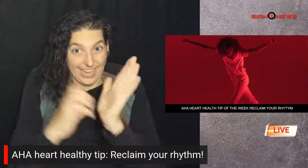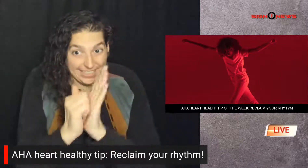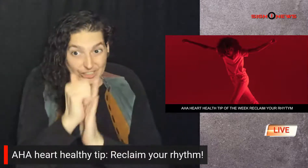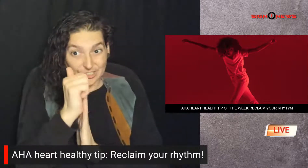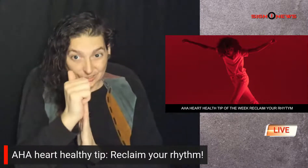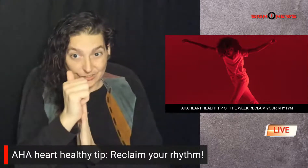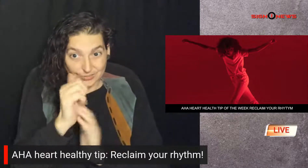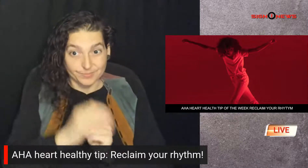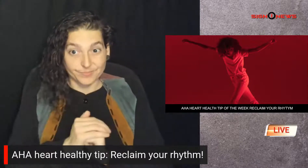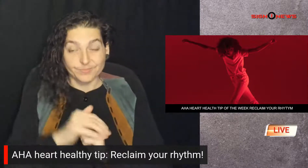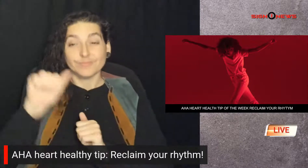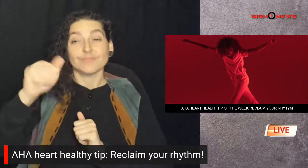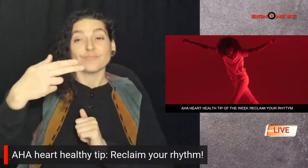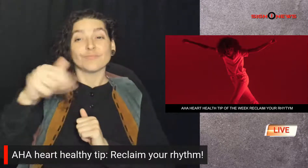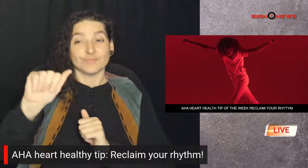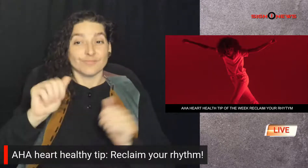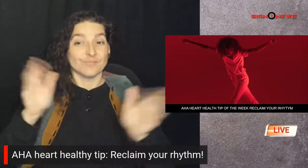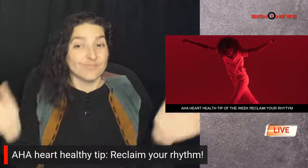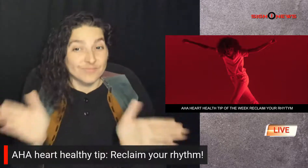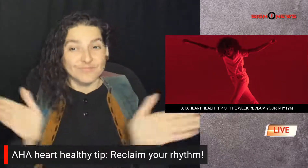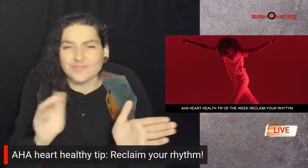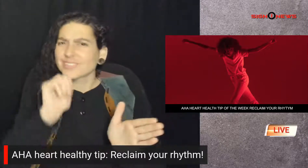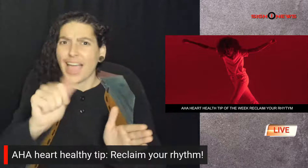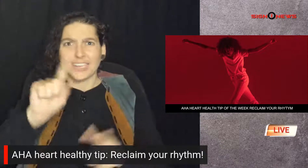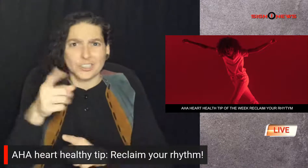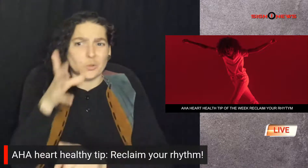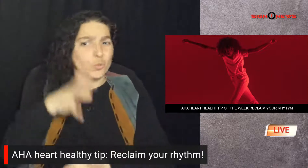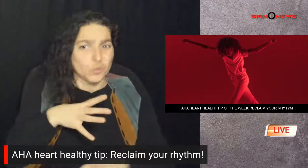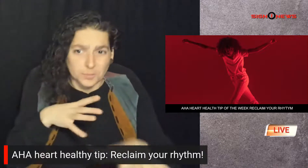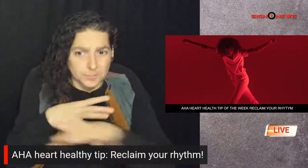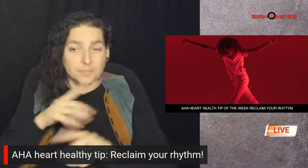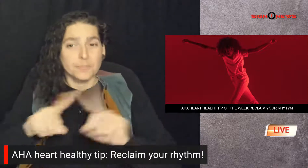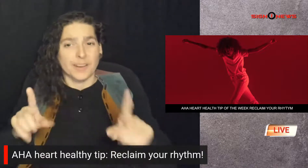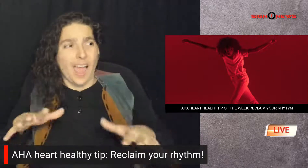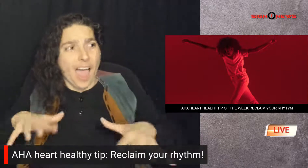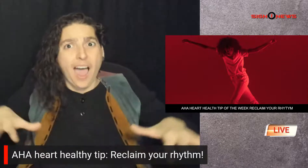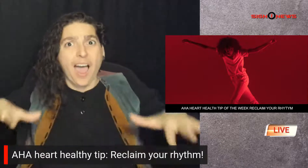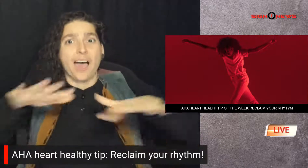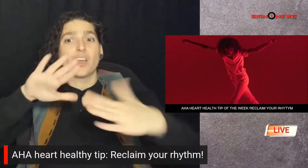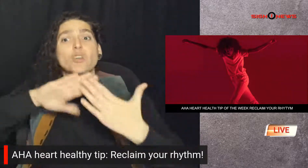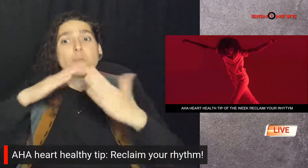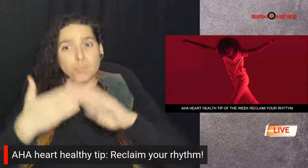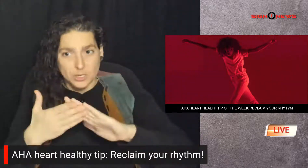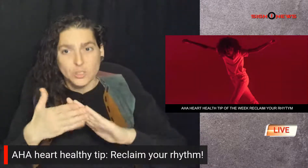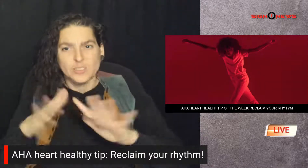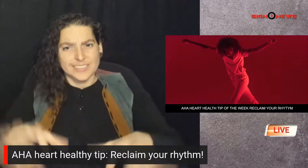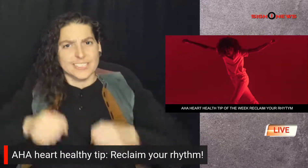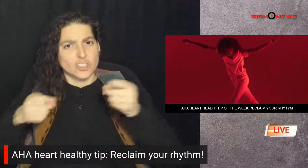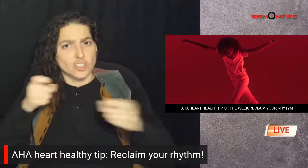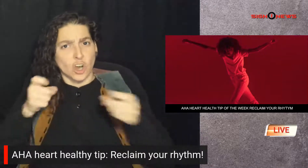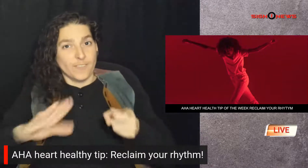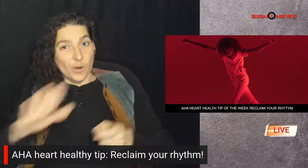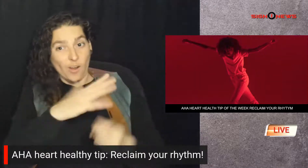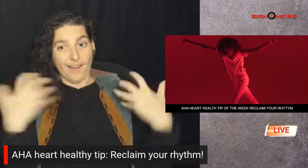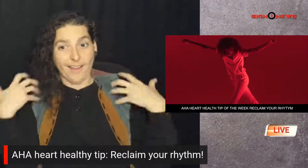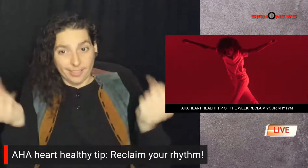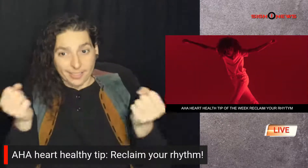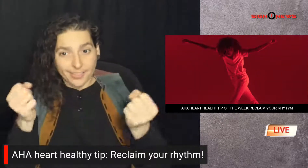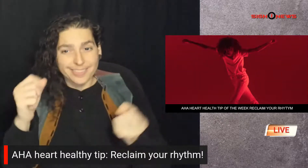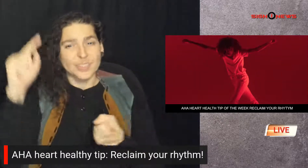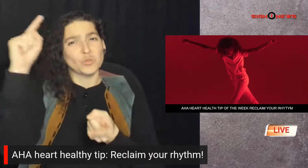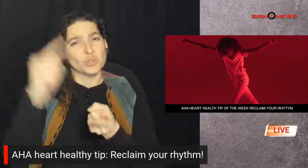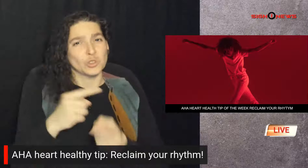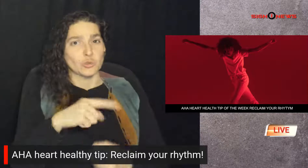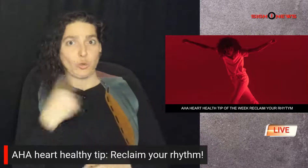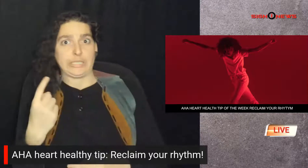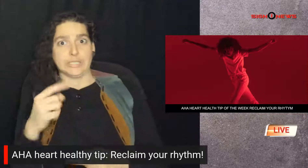United States, more than all forms of cancer? And the AHA is urging not just women, but the entire community